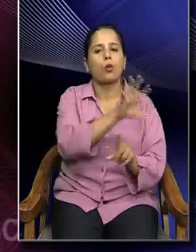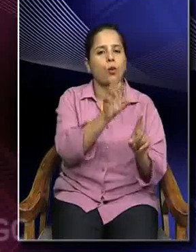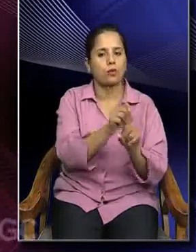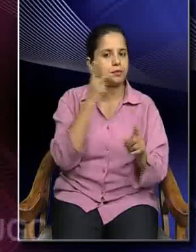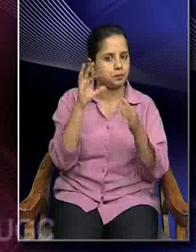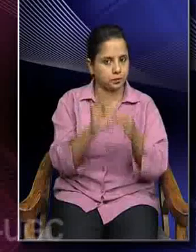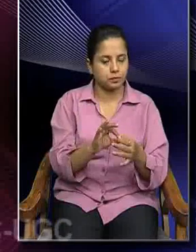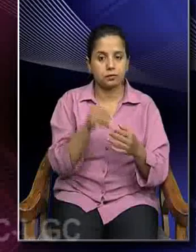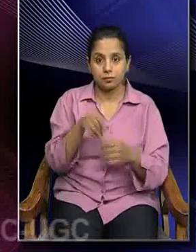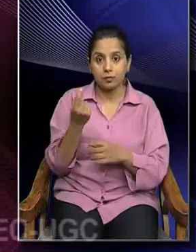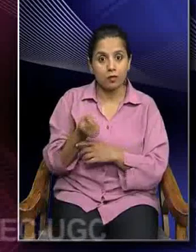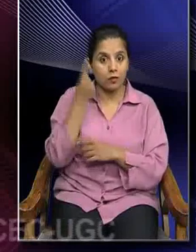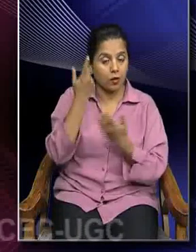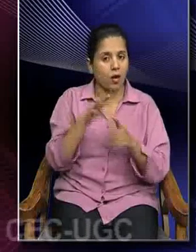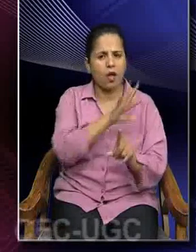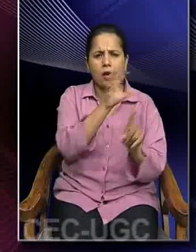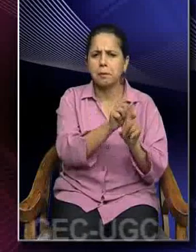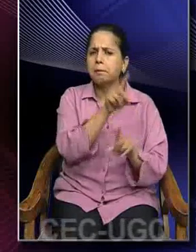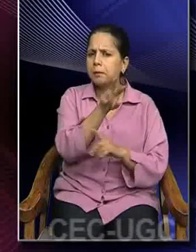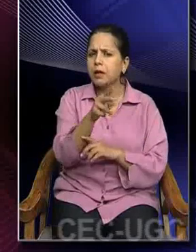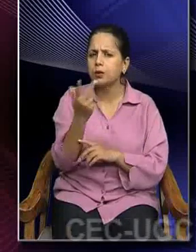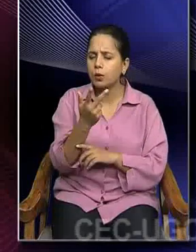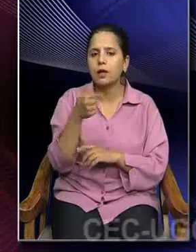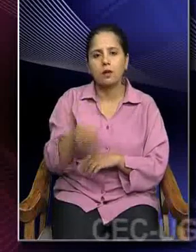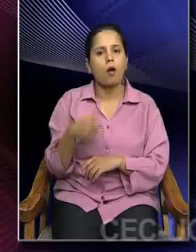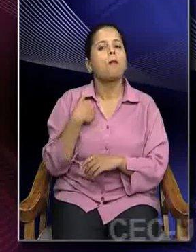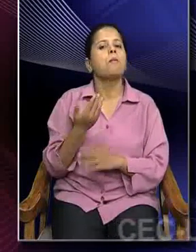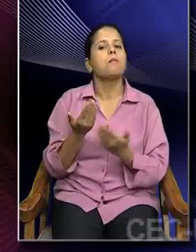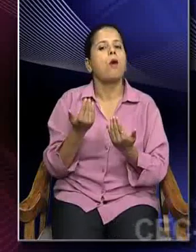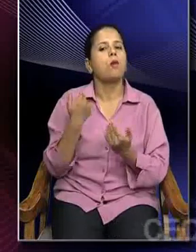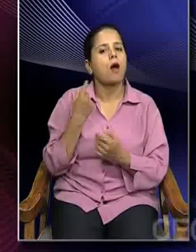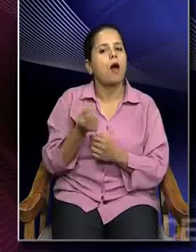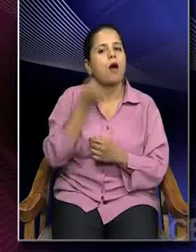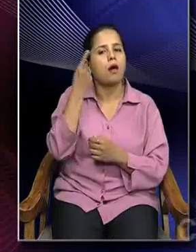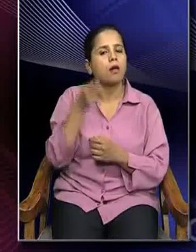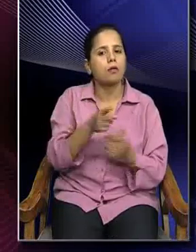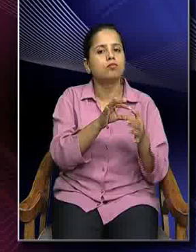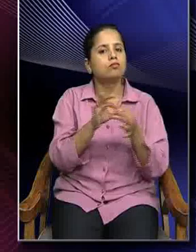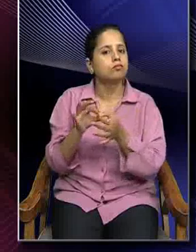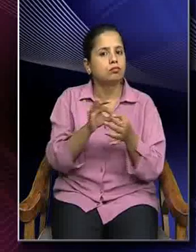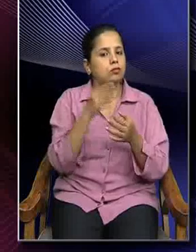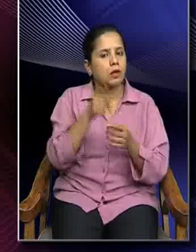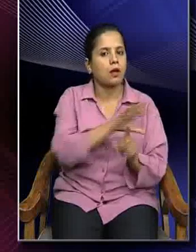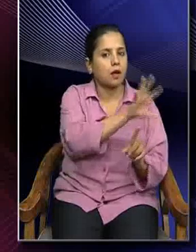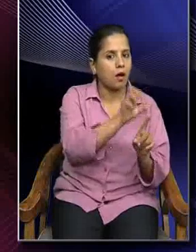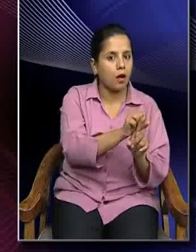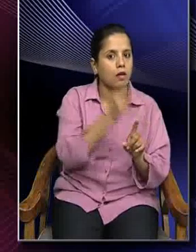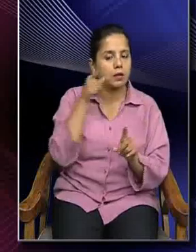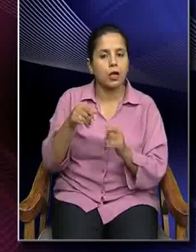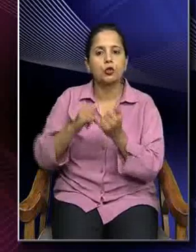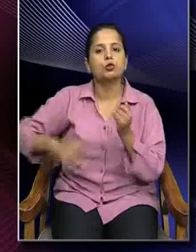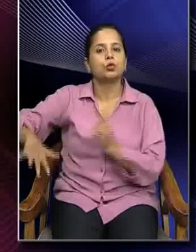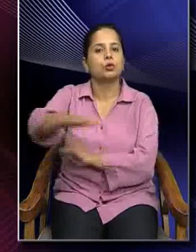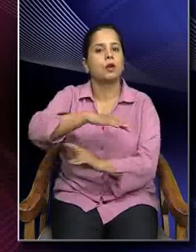once we understand culture, we will be able to understand the relation between culture and